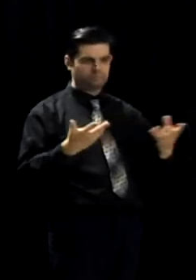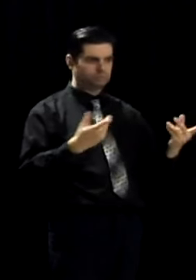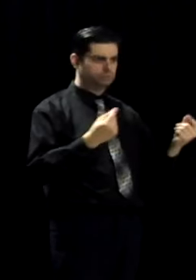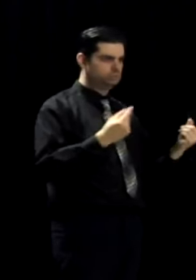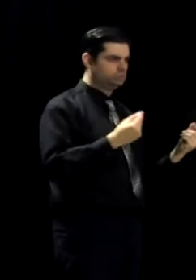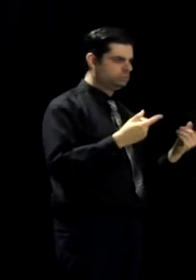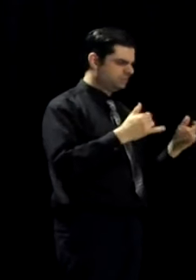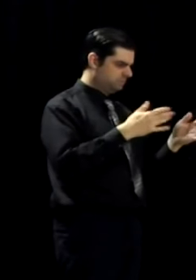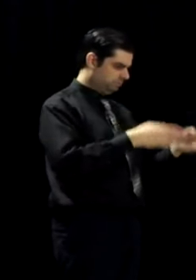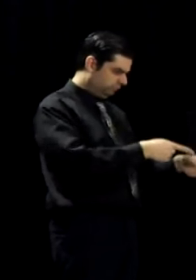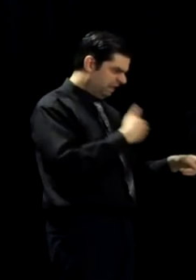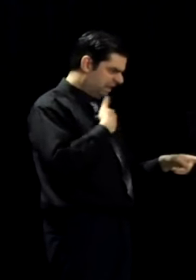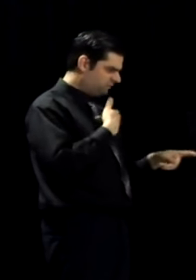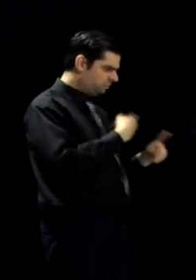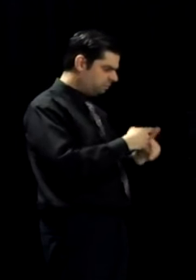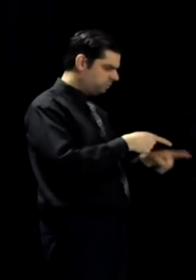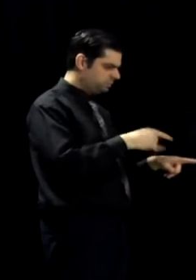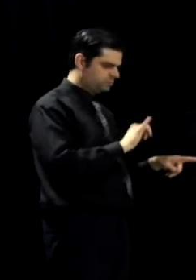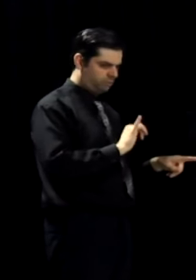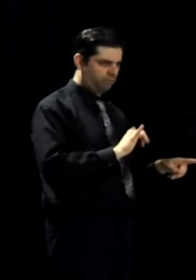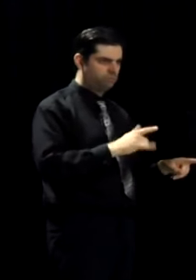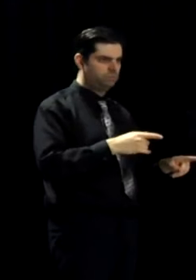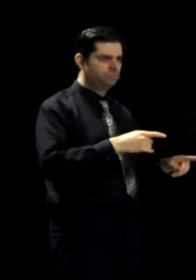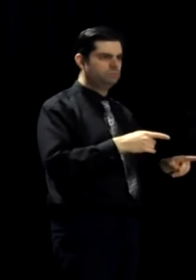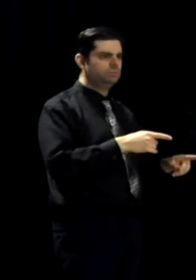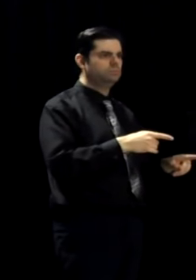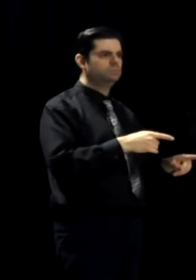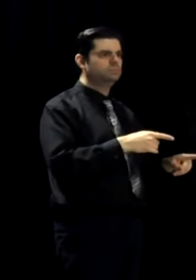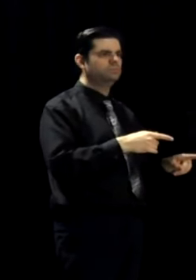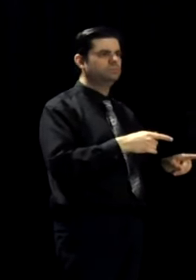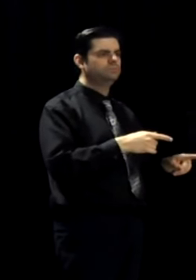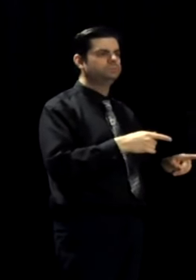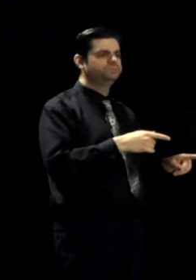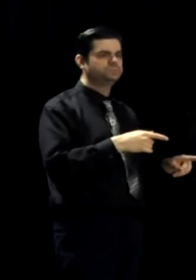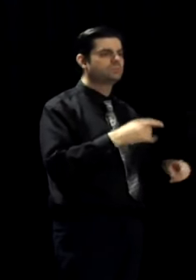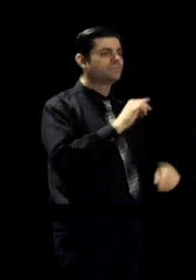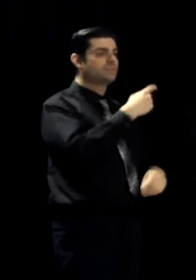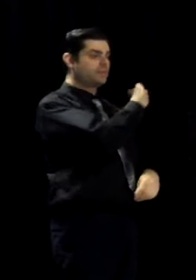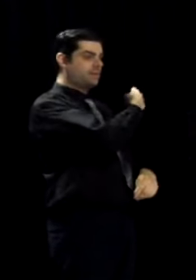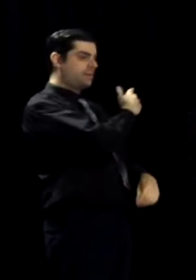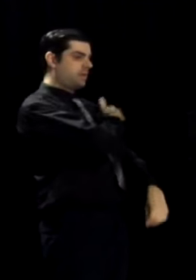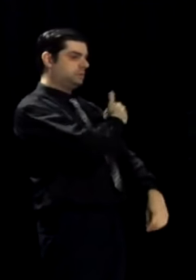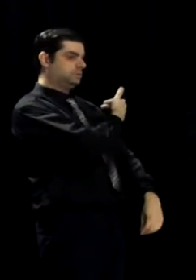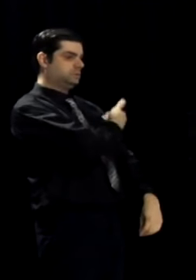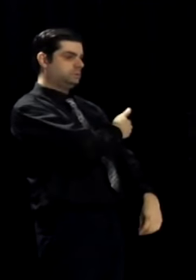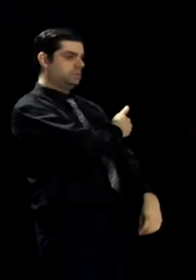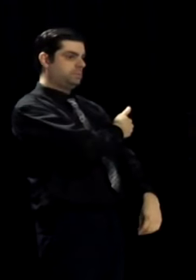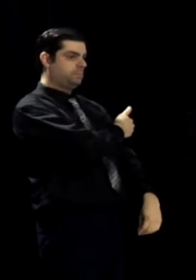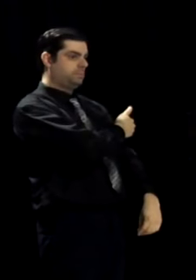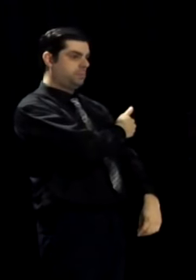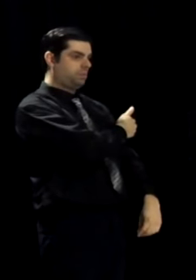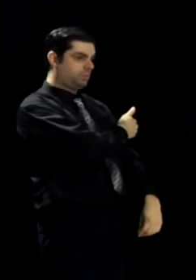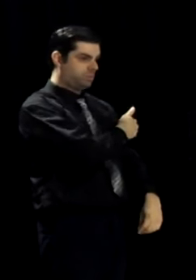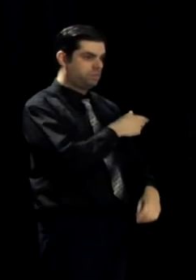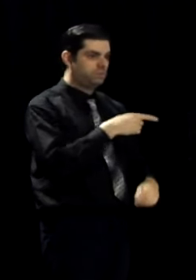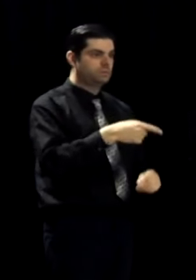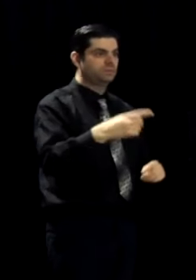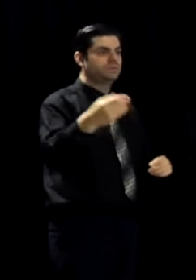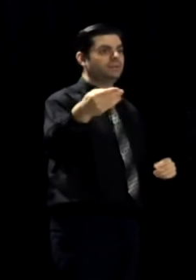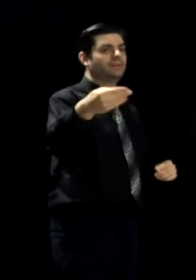We've had asymptomatic nursing home residents going to the hospital. There's no reason for them to be in the hospital.